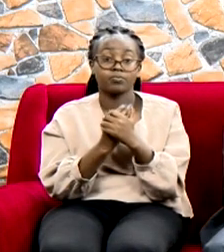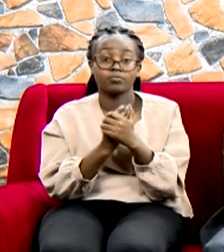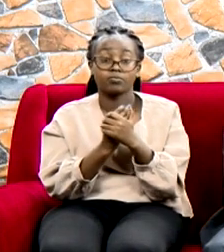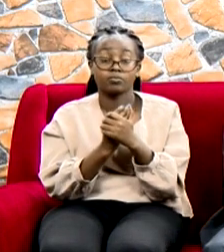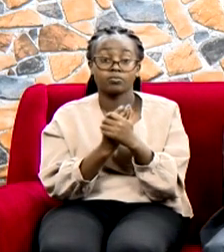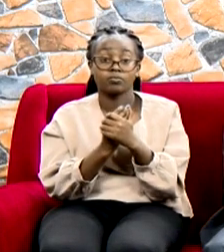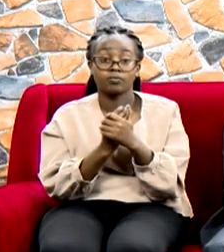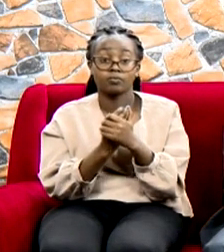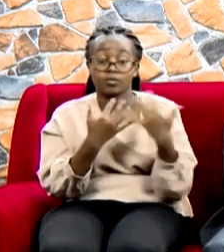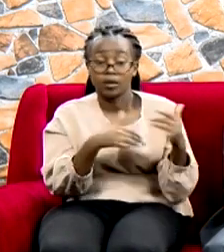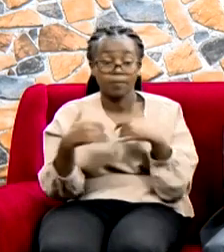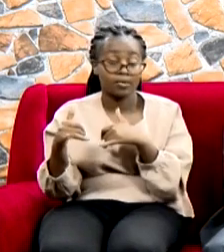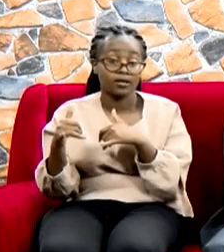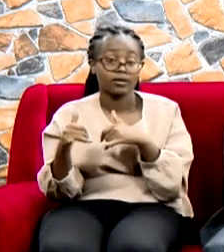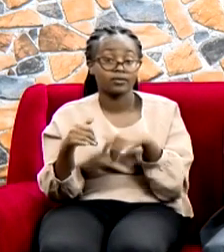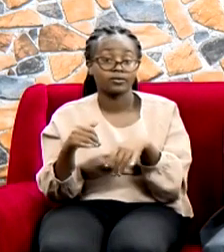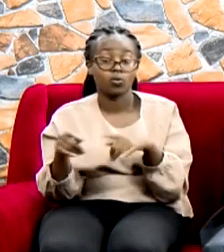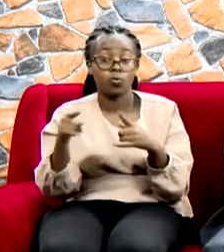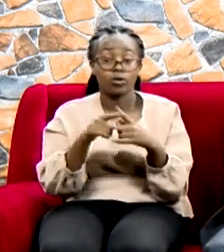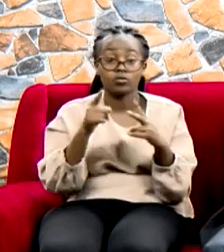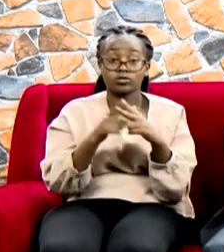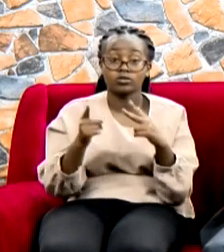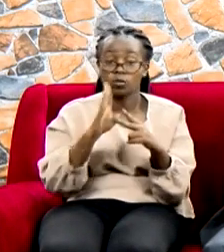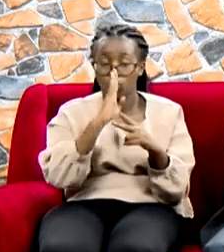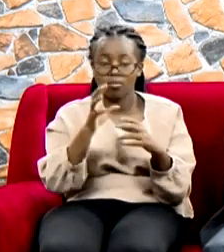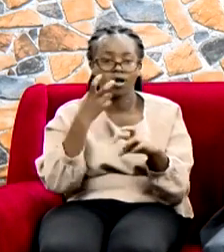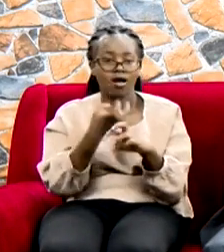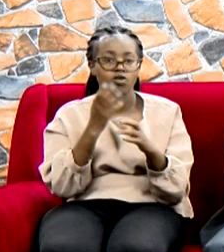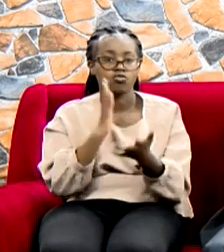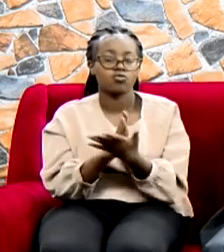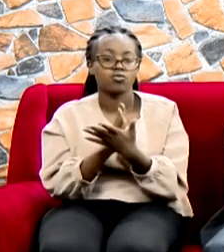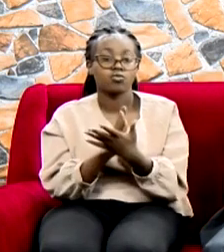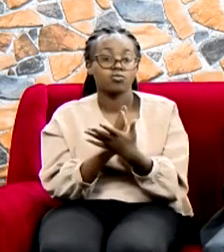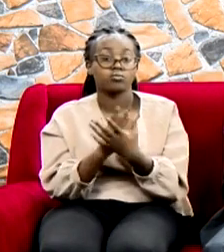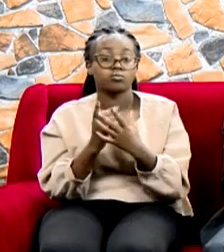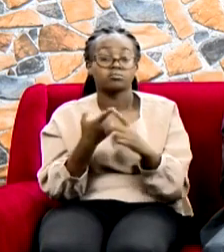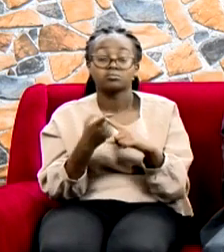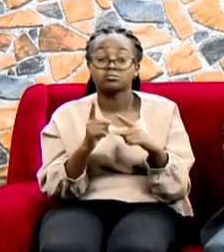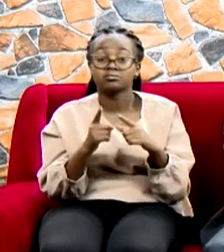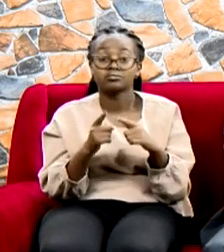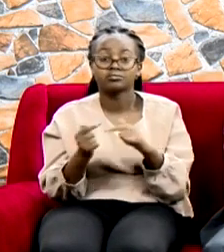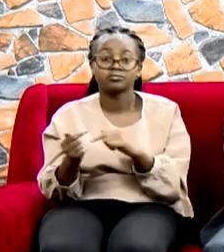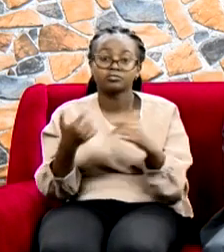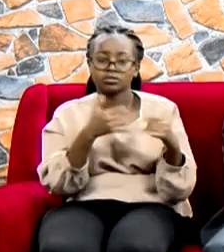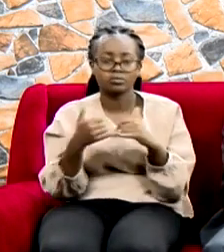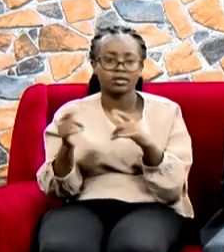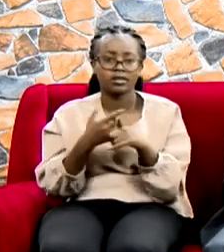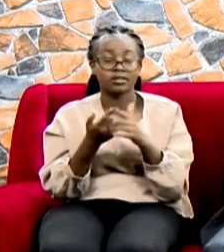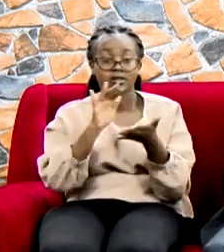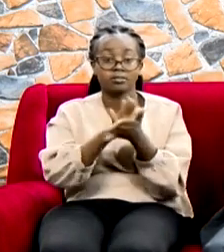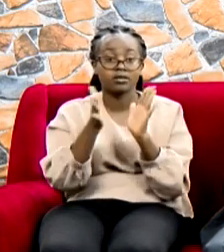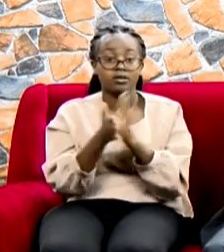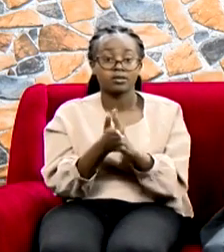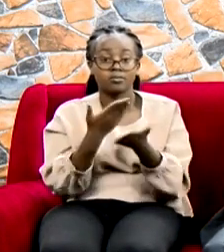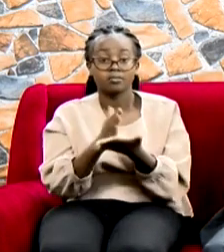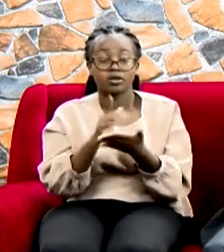usually, like play, when you start it, it will be difficult. Okay. But you get into sync with play, and then it becomes part